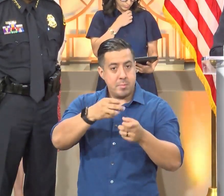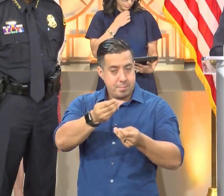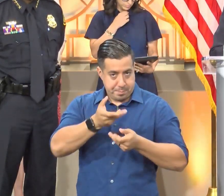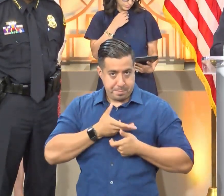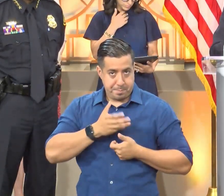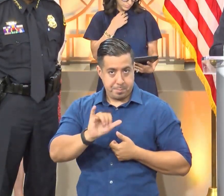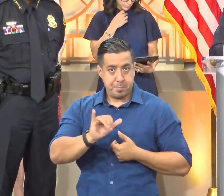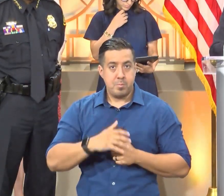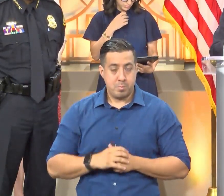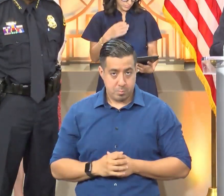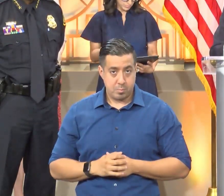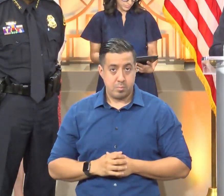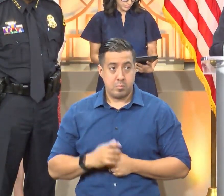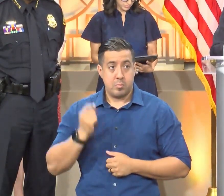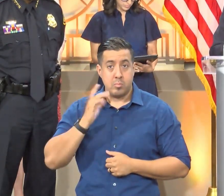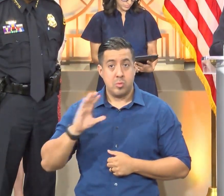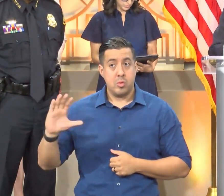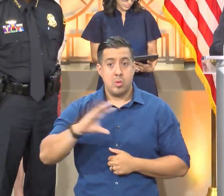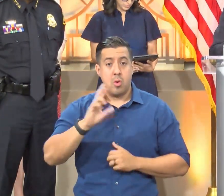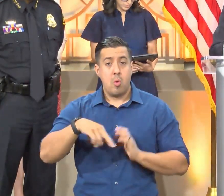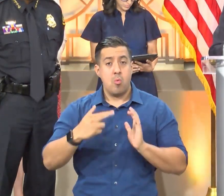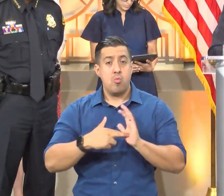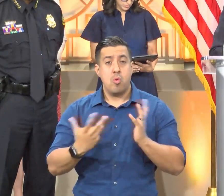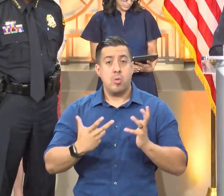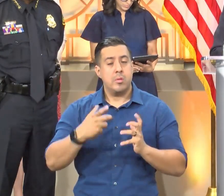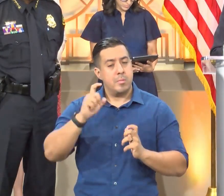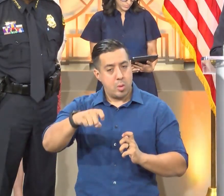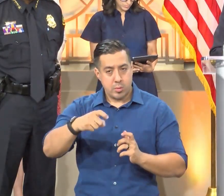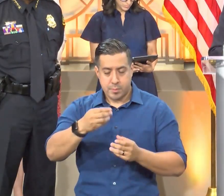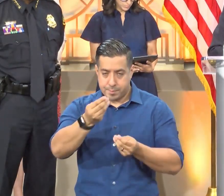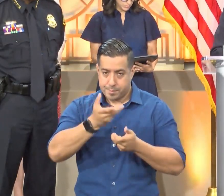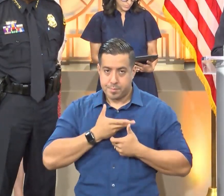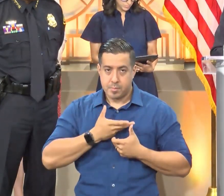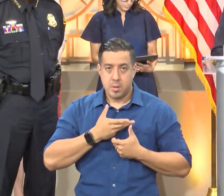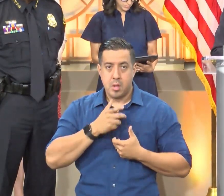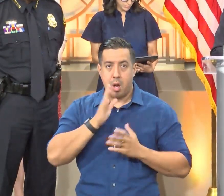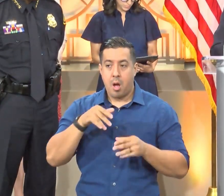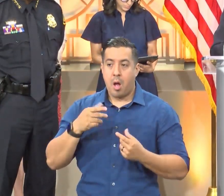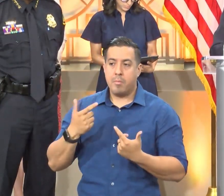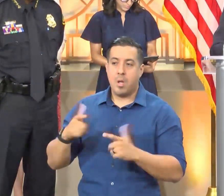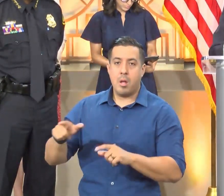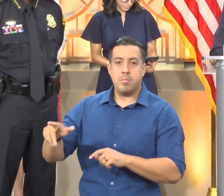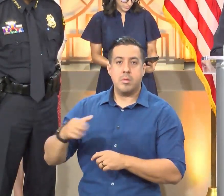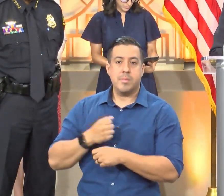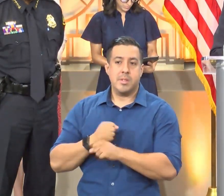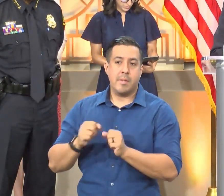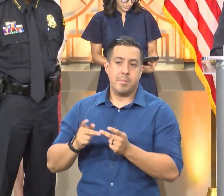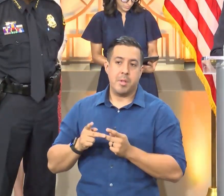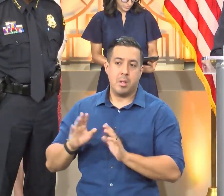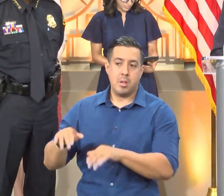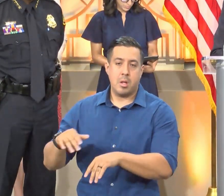information. We all have a role to play. There should be no safe place in